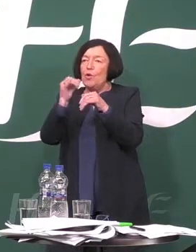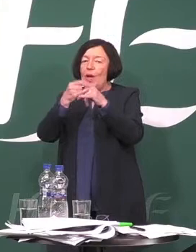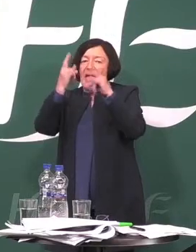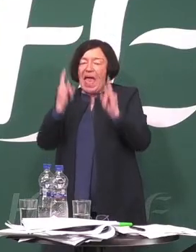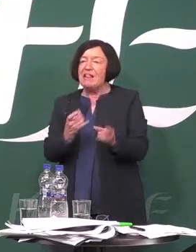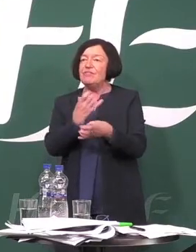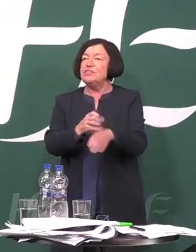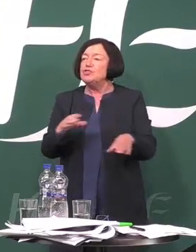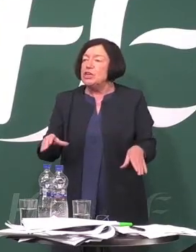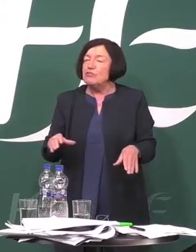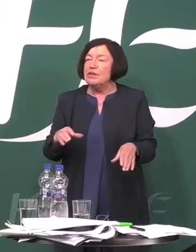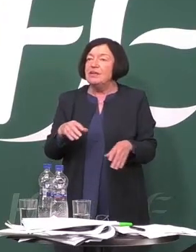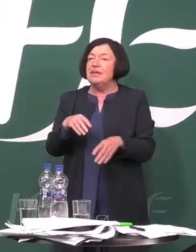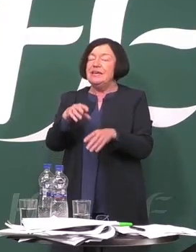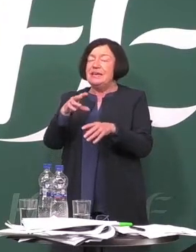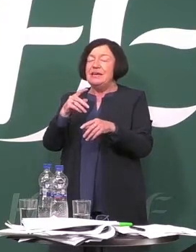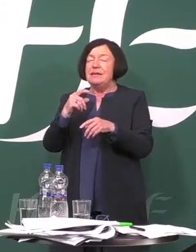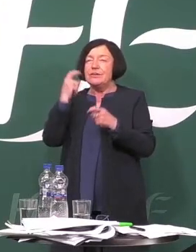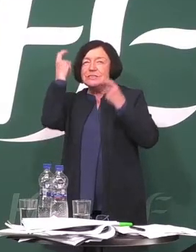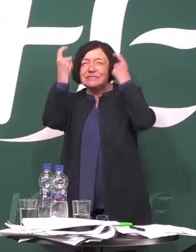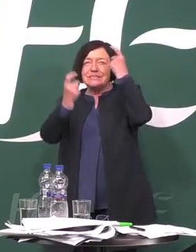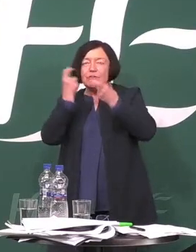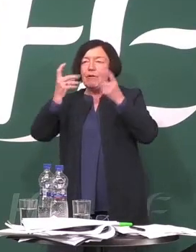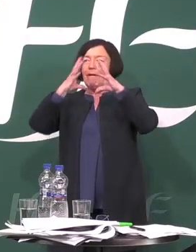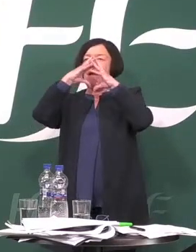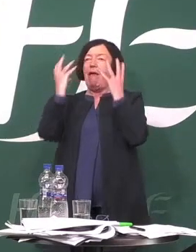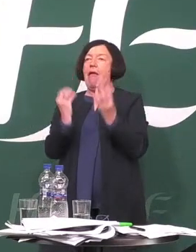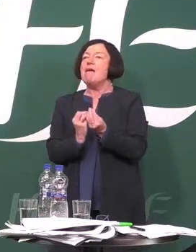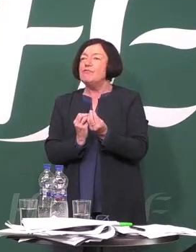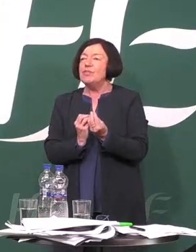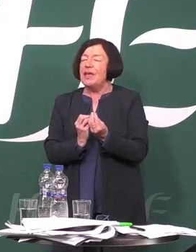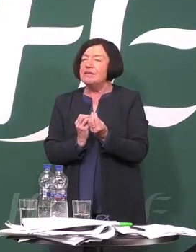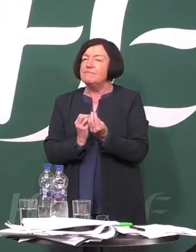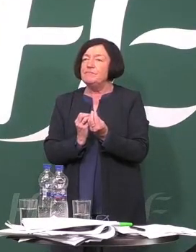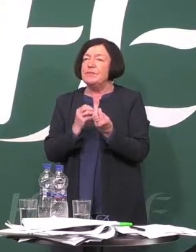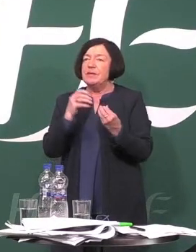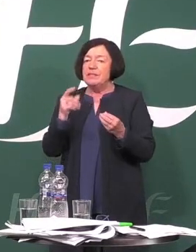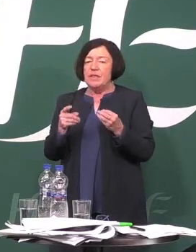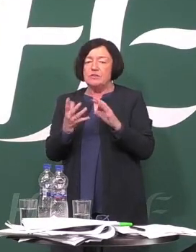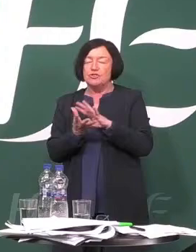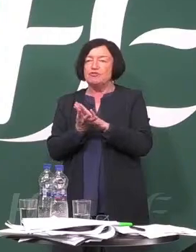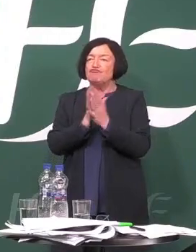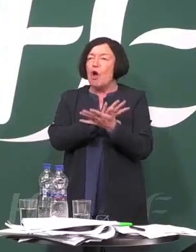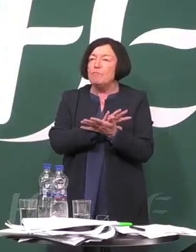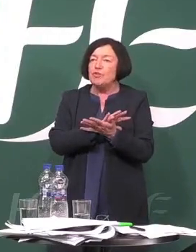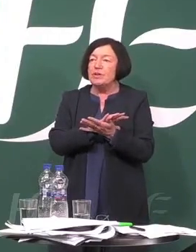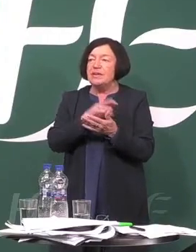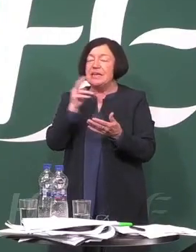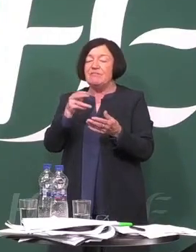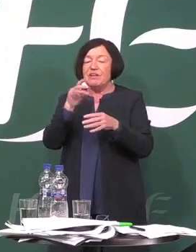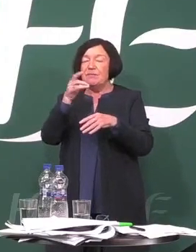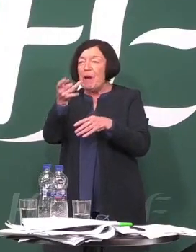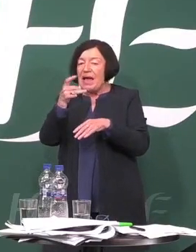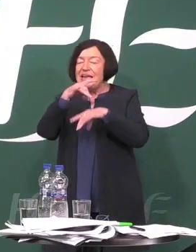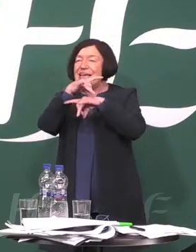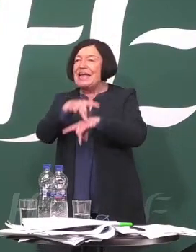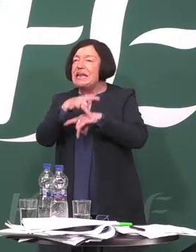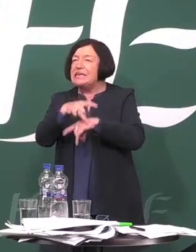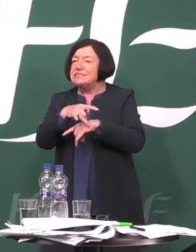children, the great majority of children, was taking everything into account, as Damien said, taking into the disruption, even mild illness